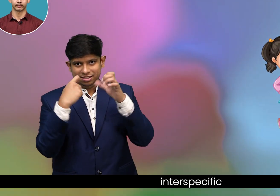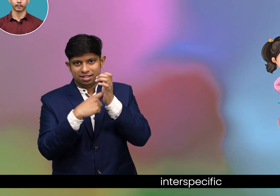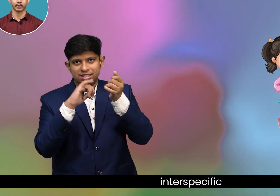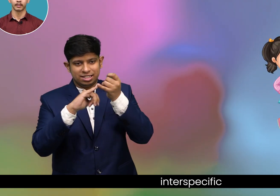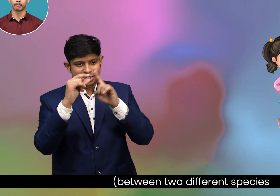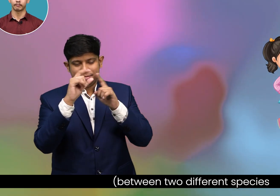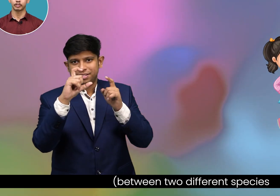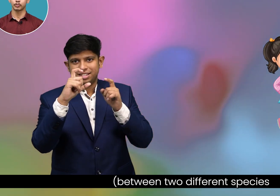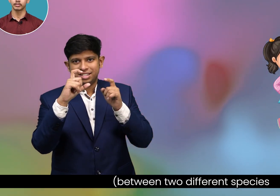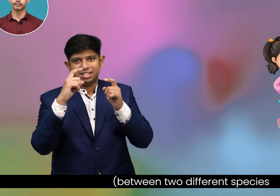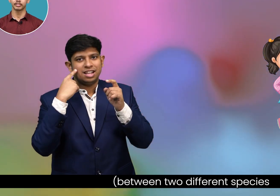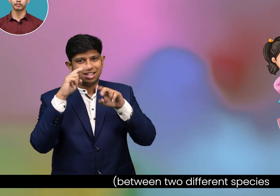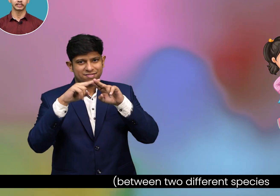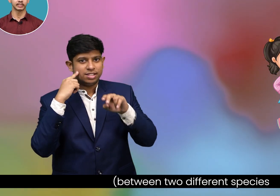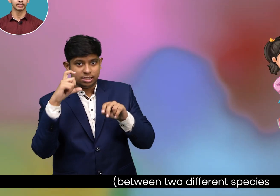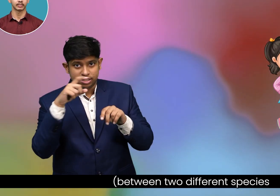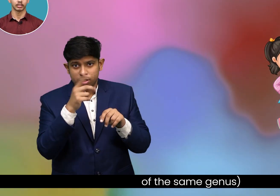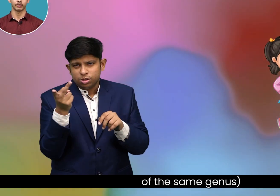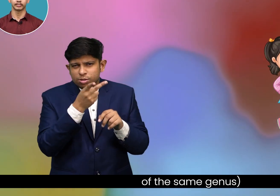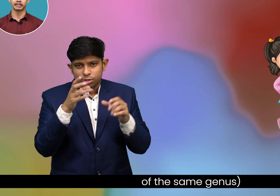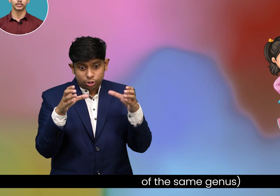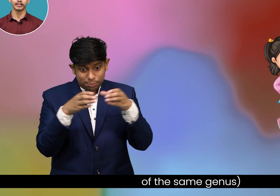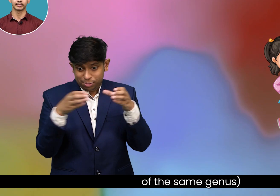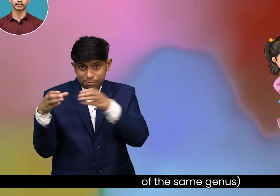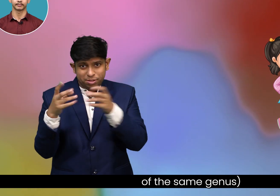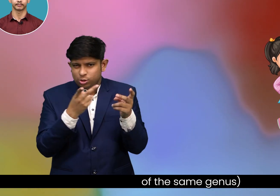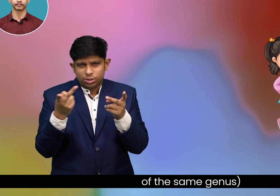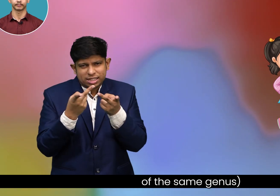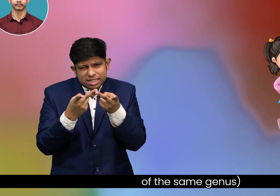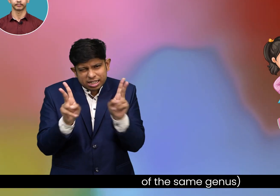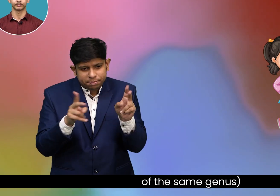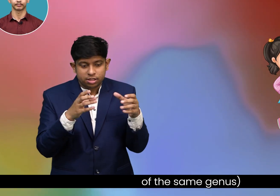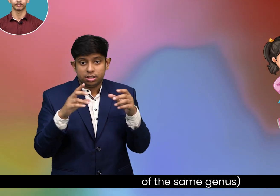Interspecific between two different species of the same genus.